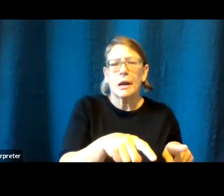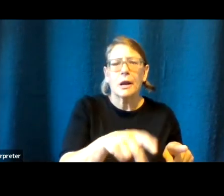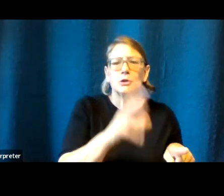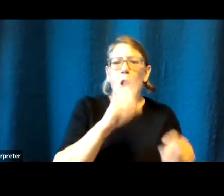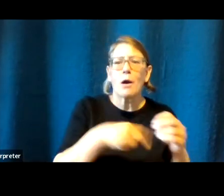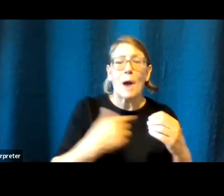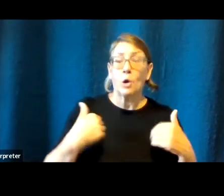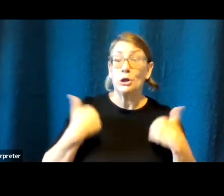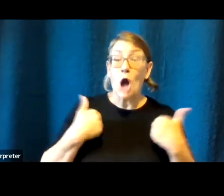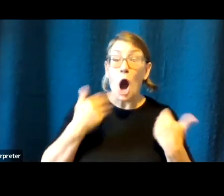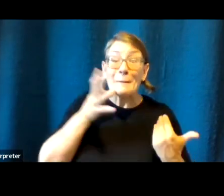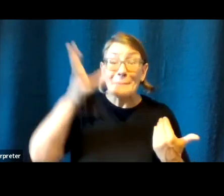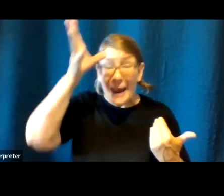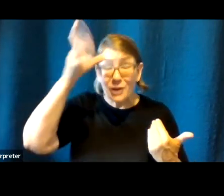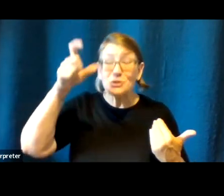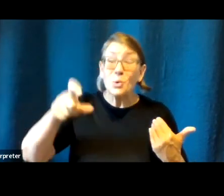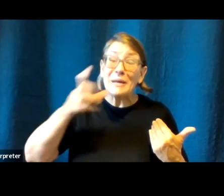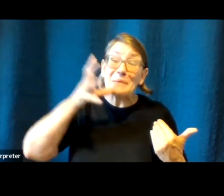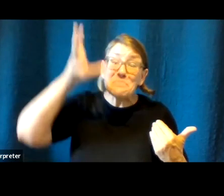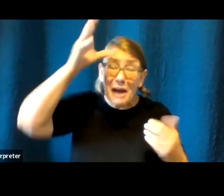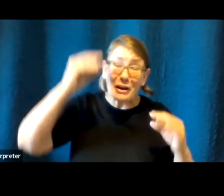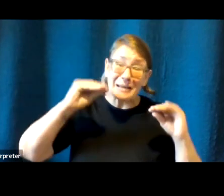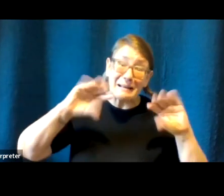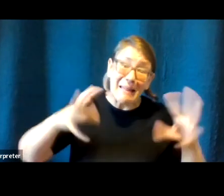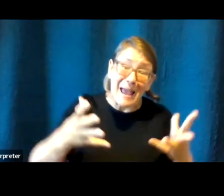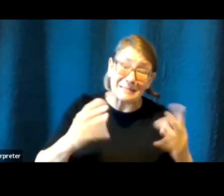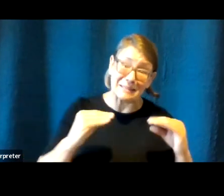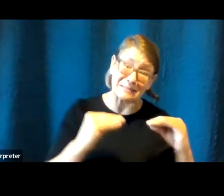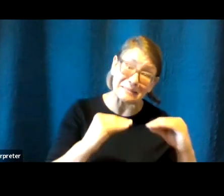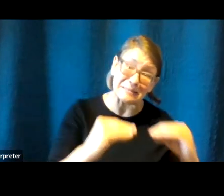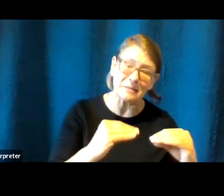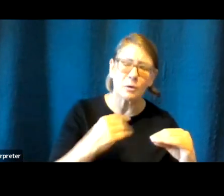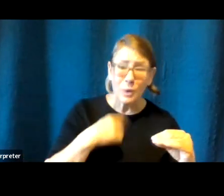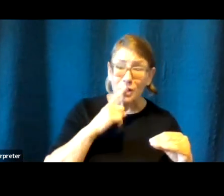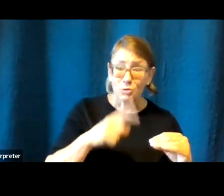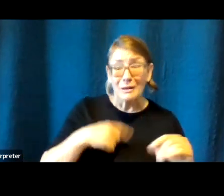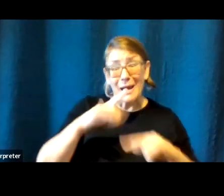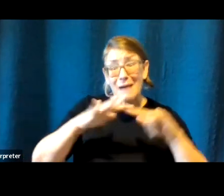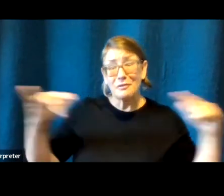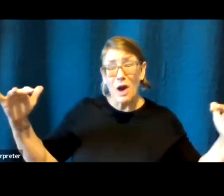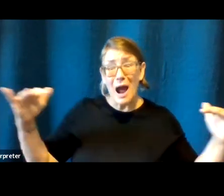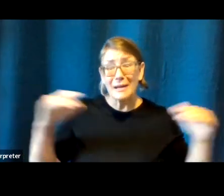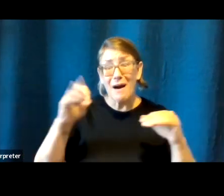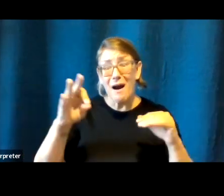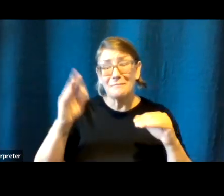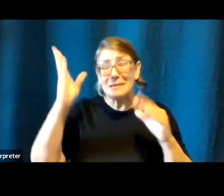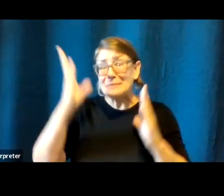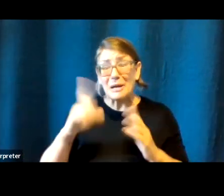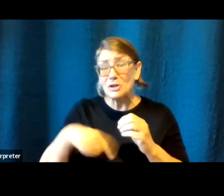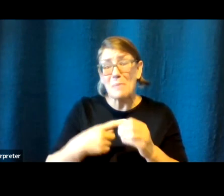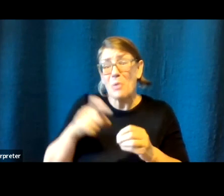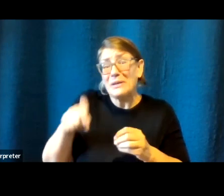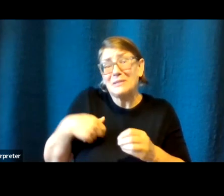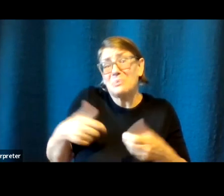young parents who need parenting classes, and somebody else who, we could really have a variety of speakers just on the needs that we've